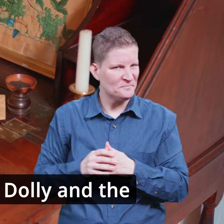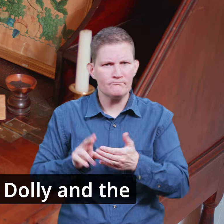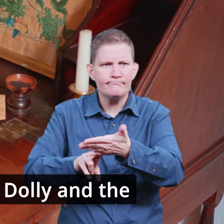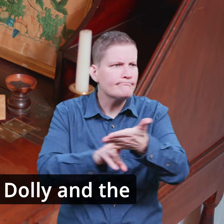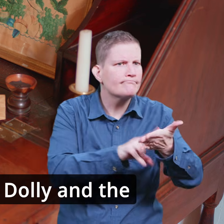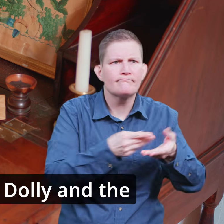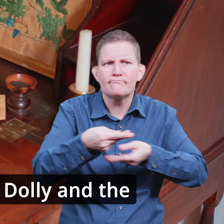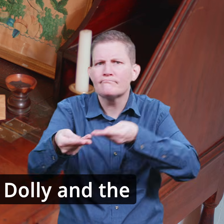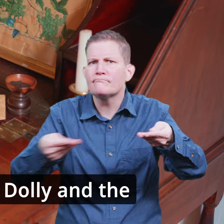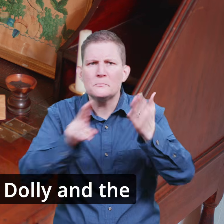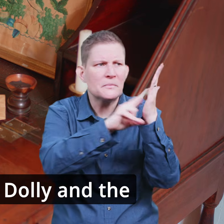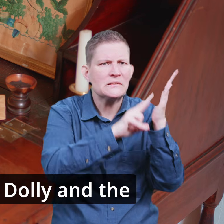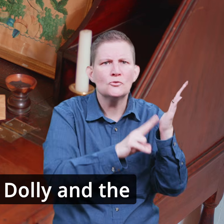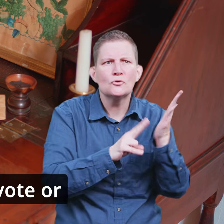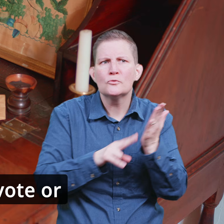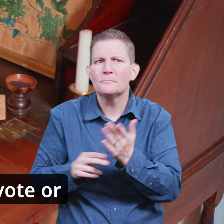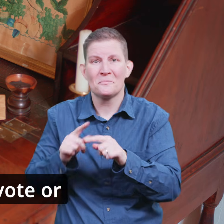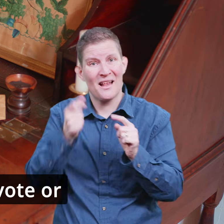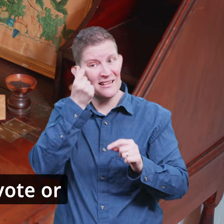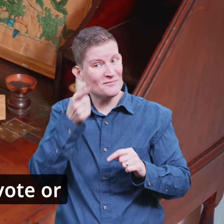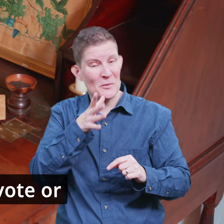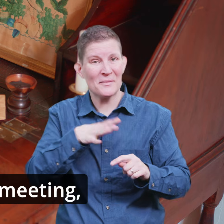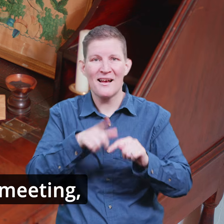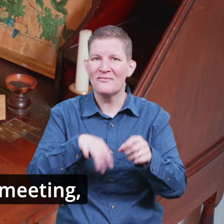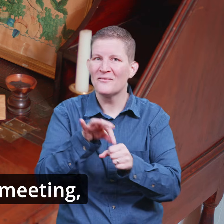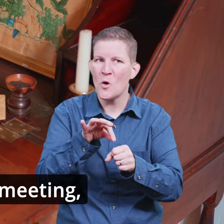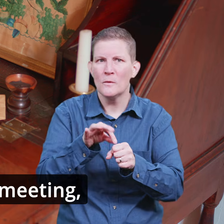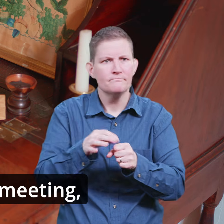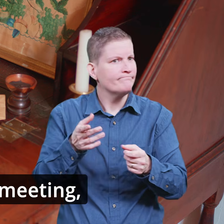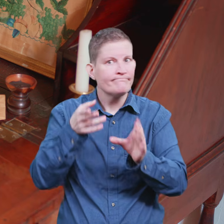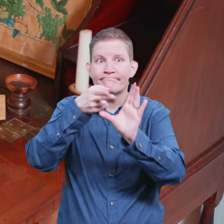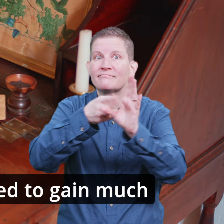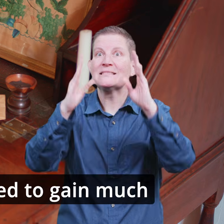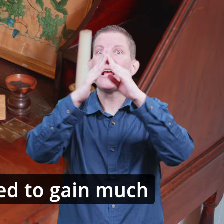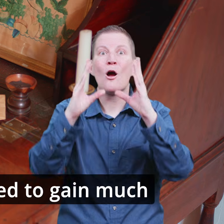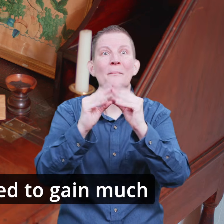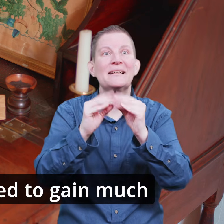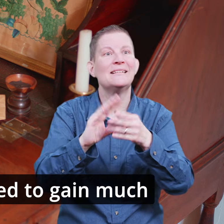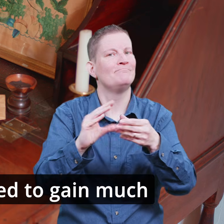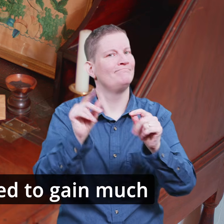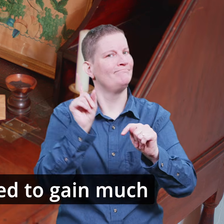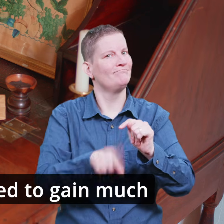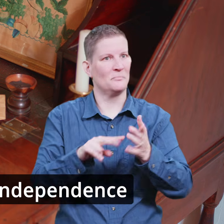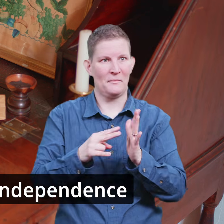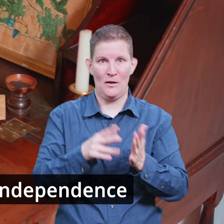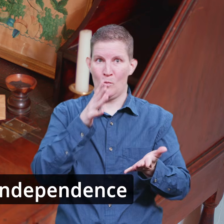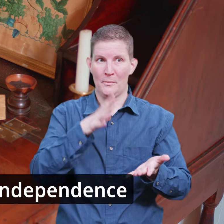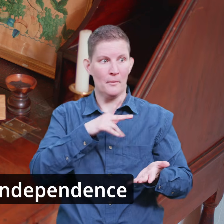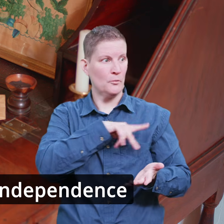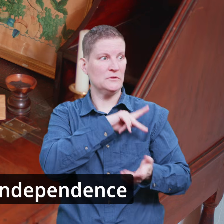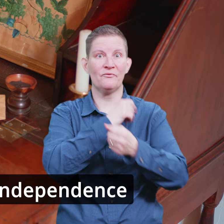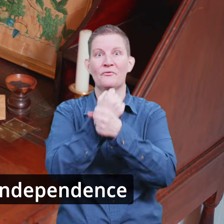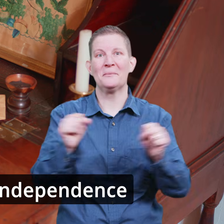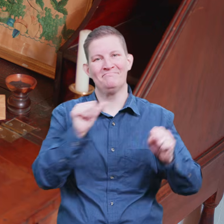petitions. Yet Dolly and the others could not vote or participate in town meeting, and could not have expected to gain much personal